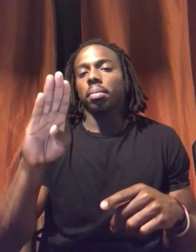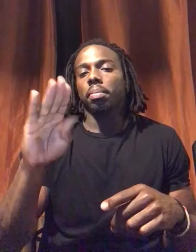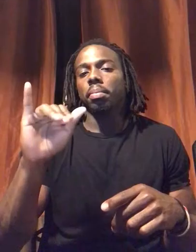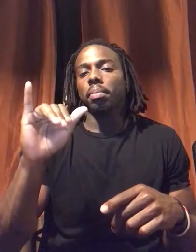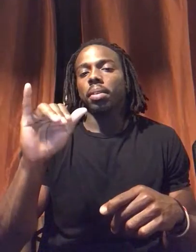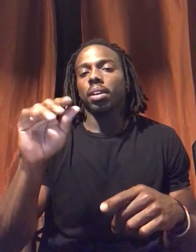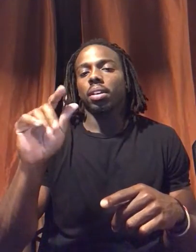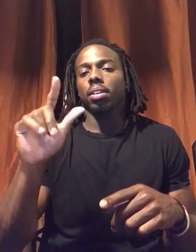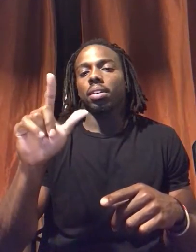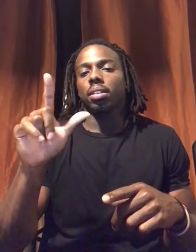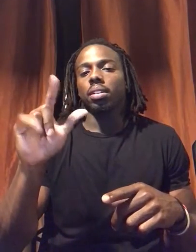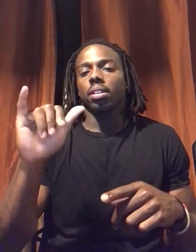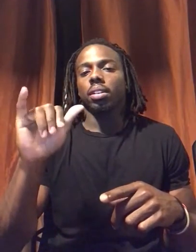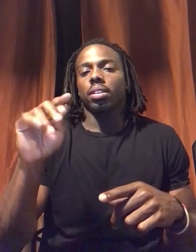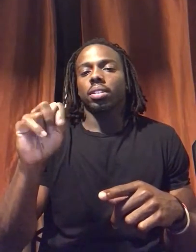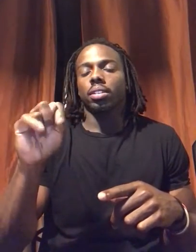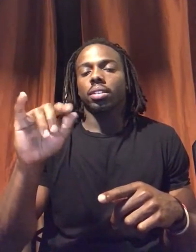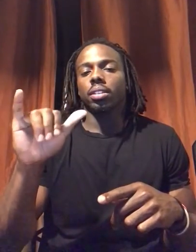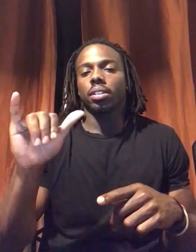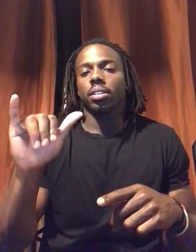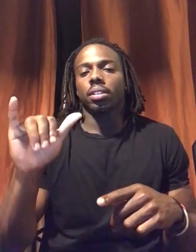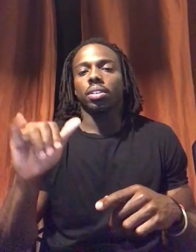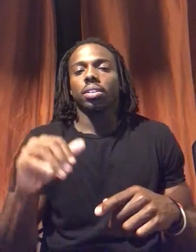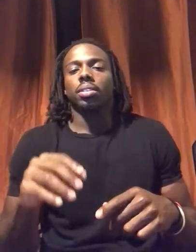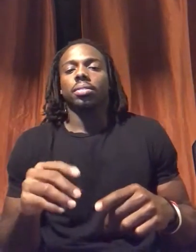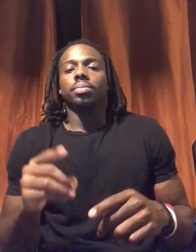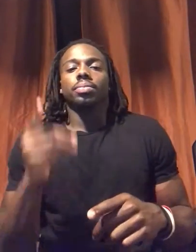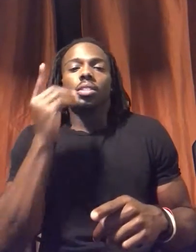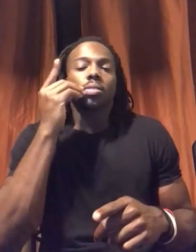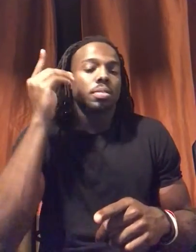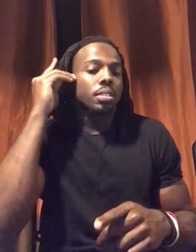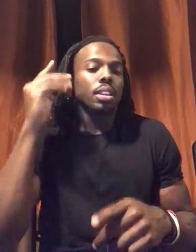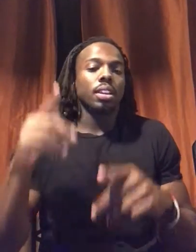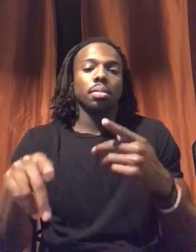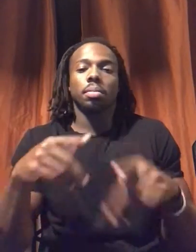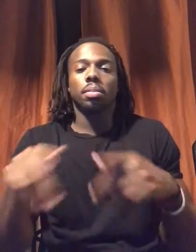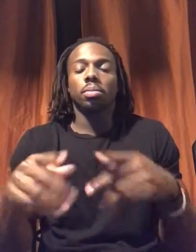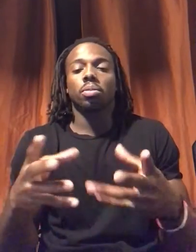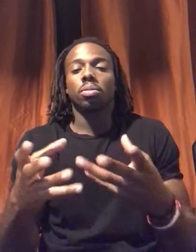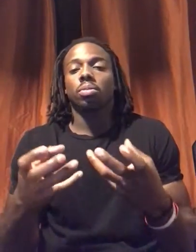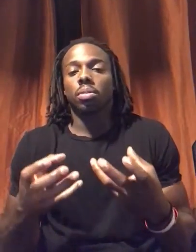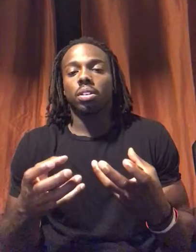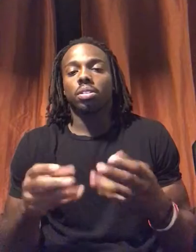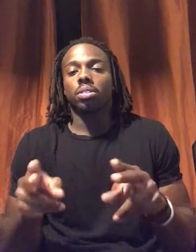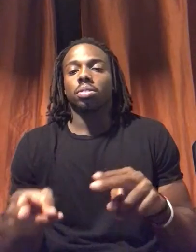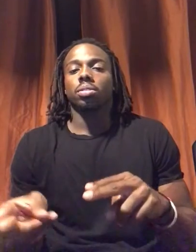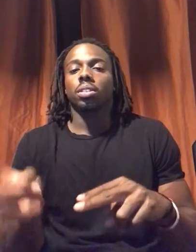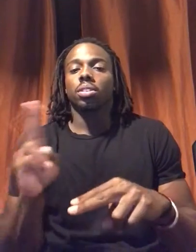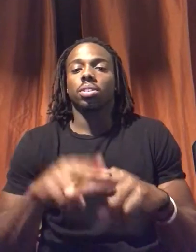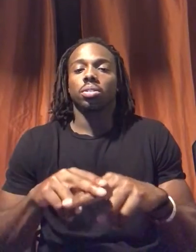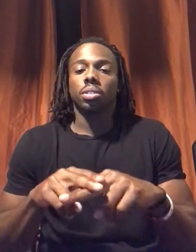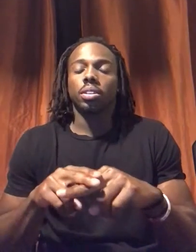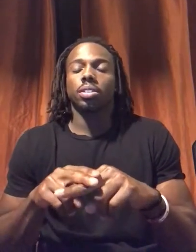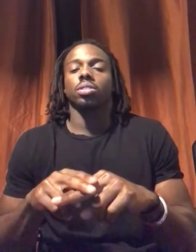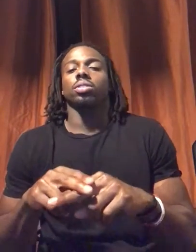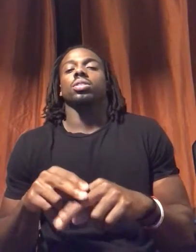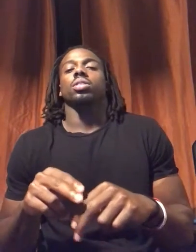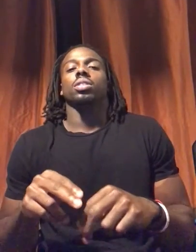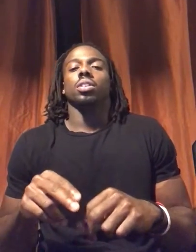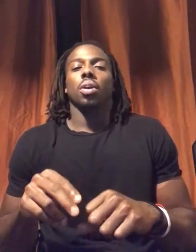Nice. Who got him? Not really. Yeah, come on, Lucas. Get the money, y'all. I'm gonna take the big one,